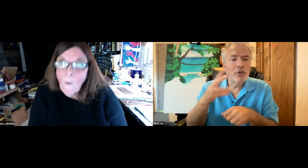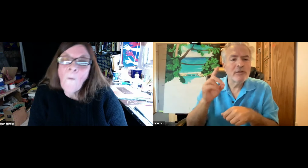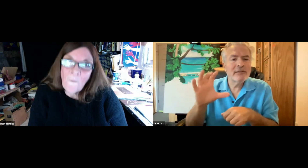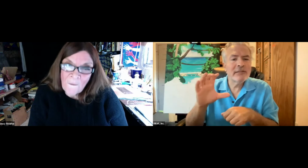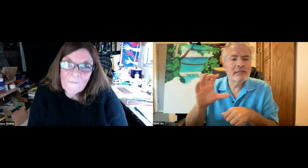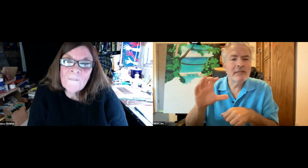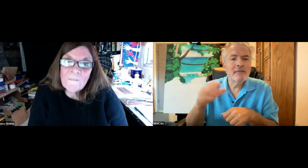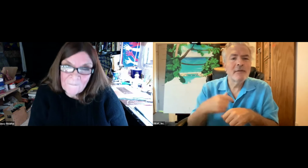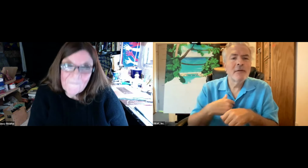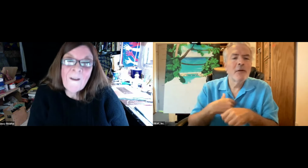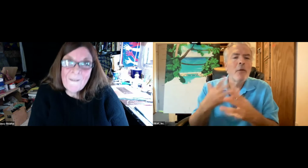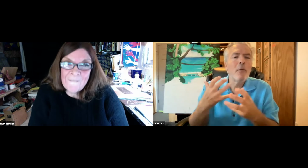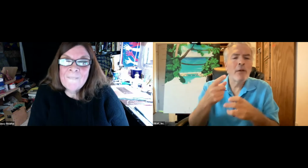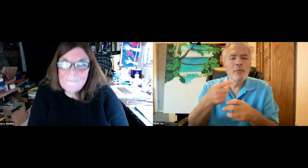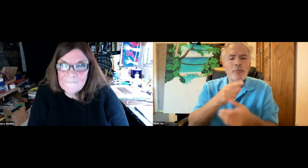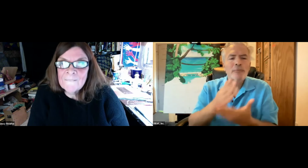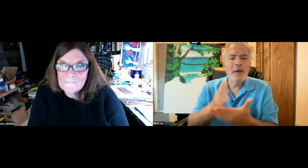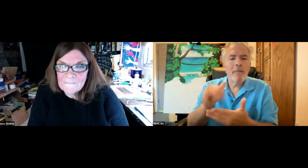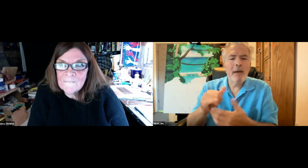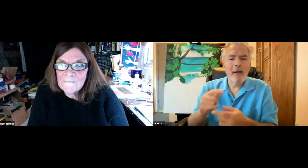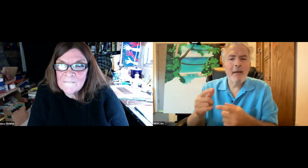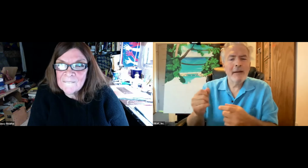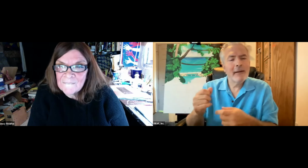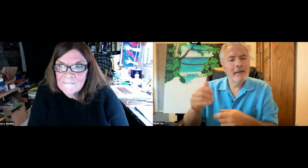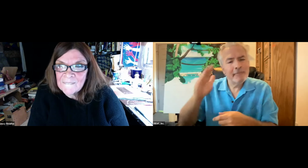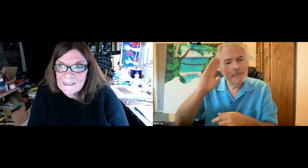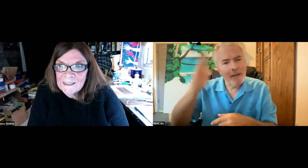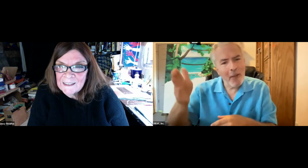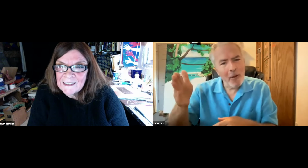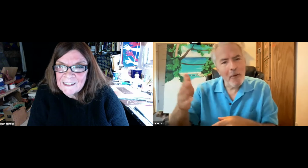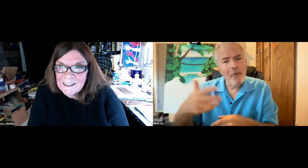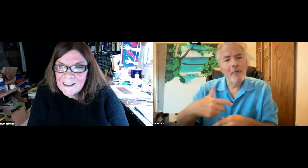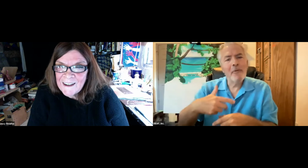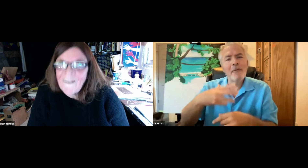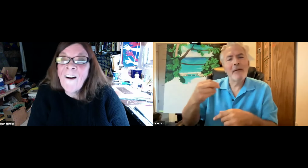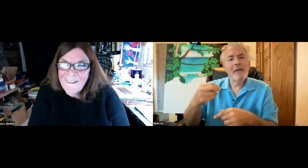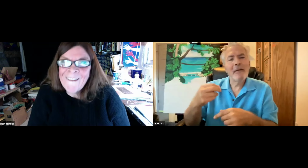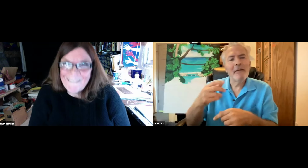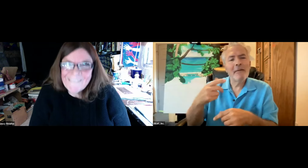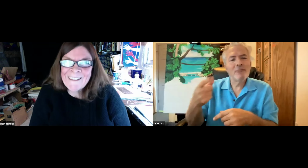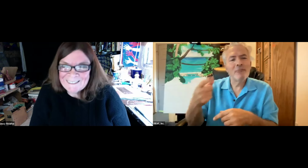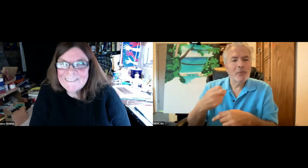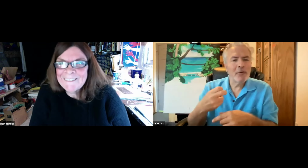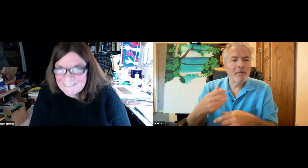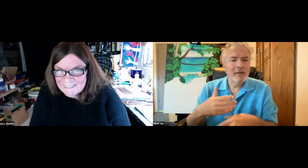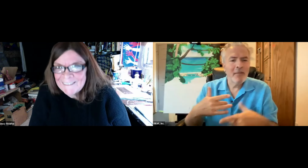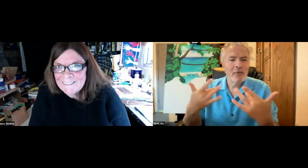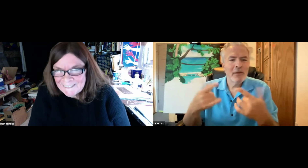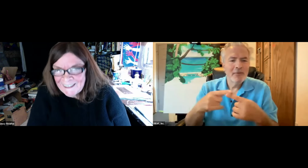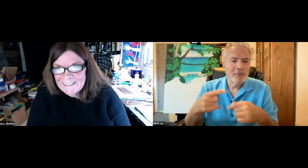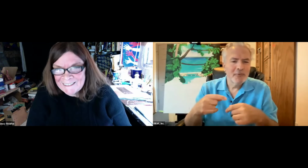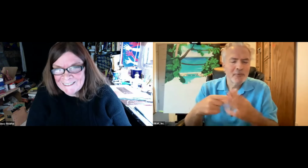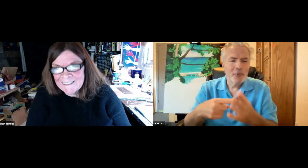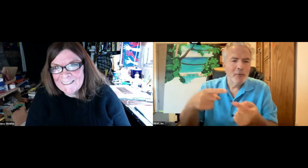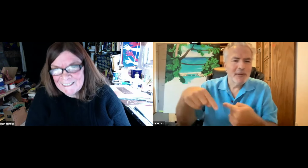American Indians in Washington, D.C. And said, why don't you stop by and say hello?